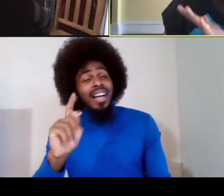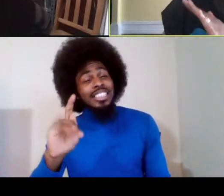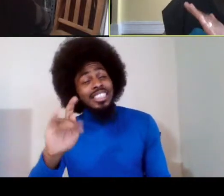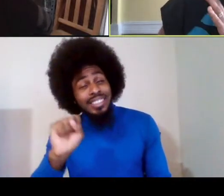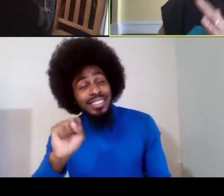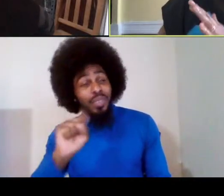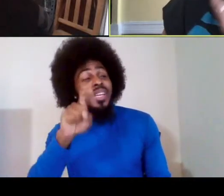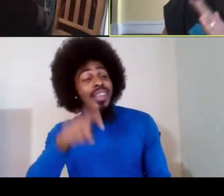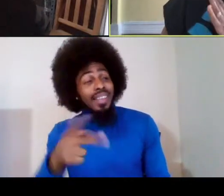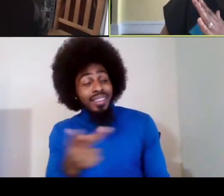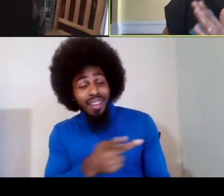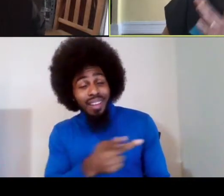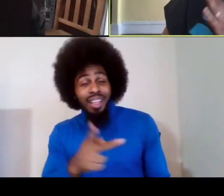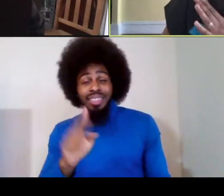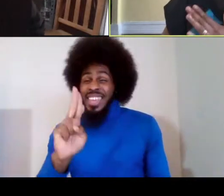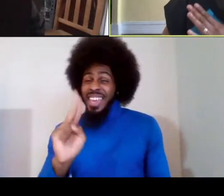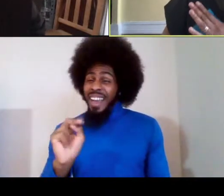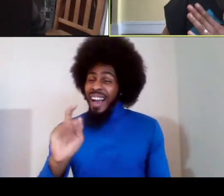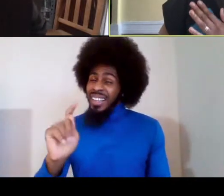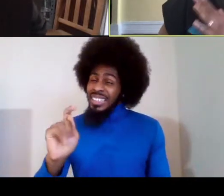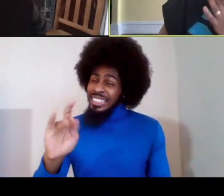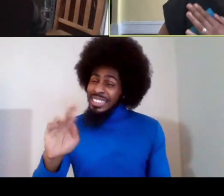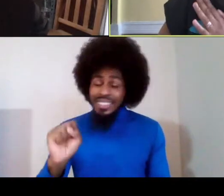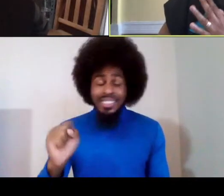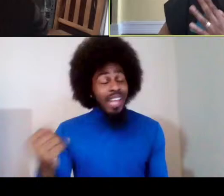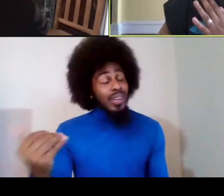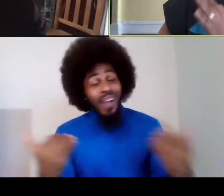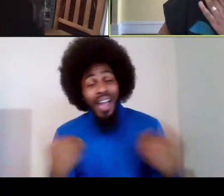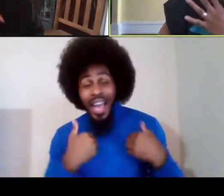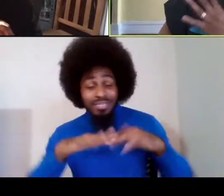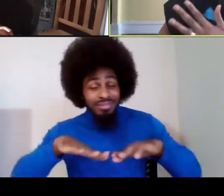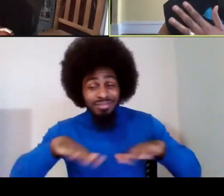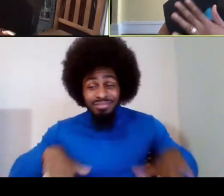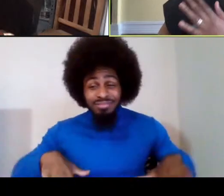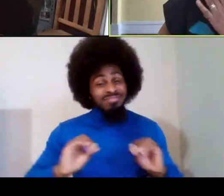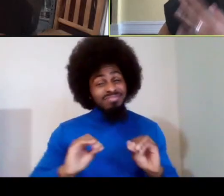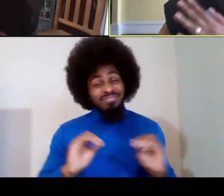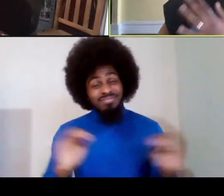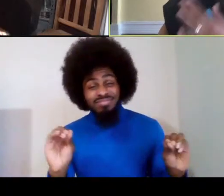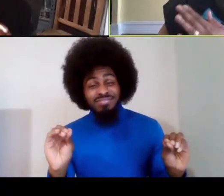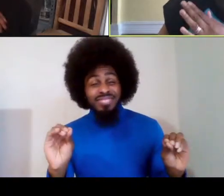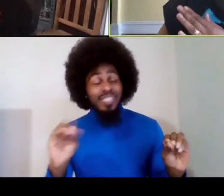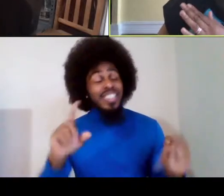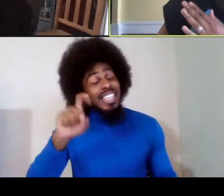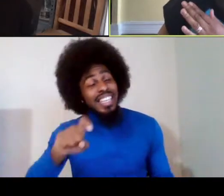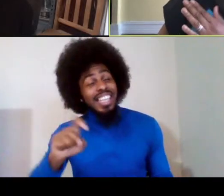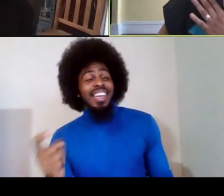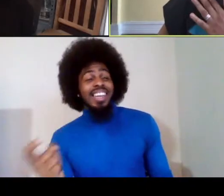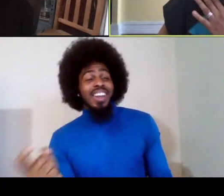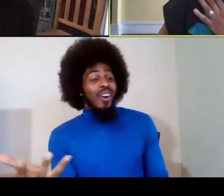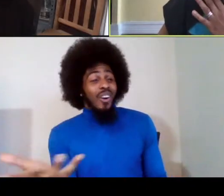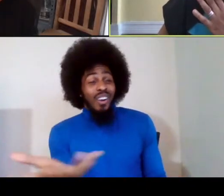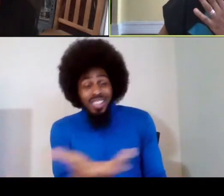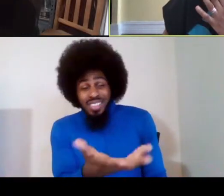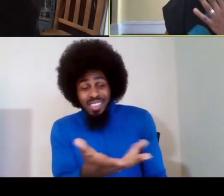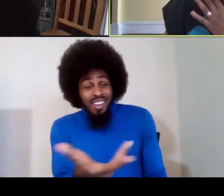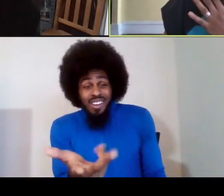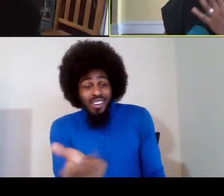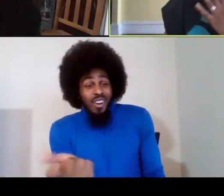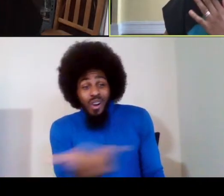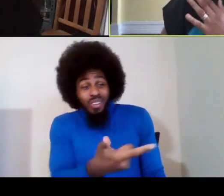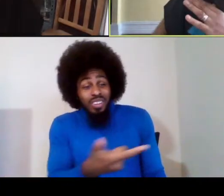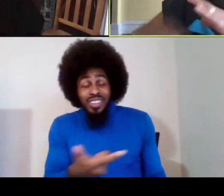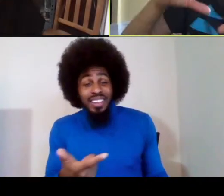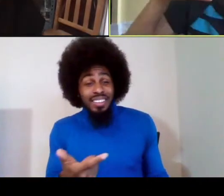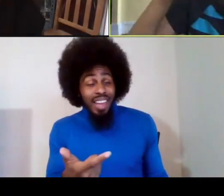it gotta be an auntie without kids, because otherwise everything is falling apart. Like if y'all